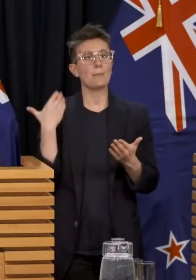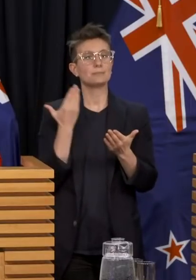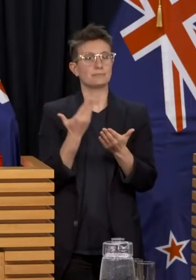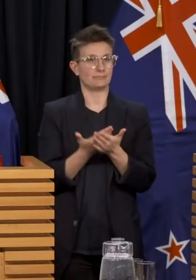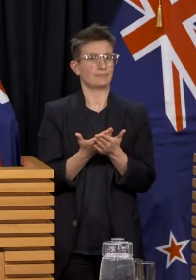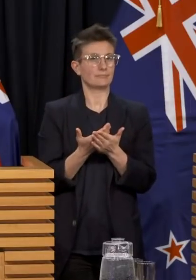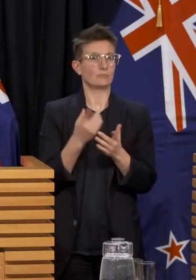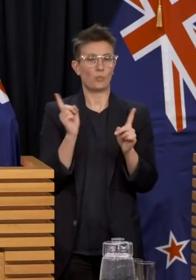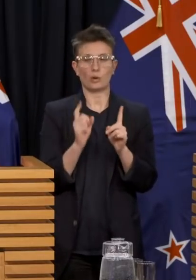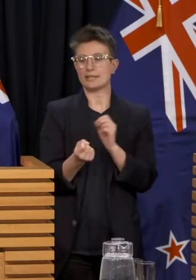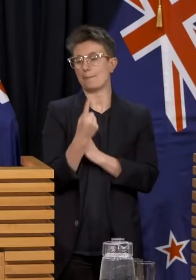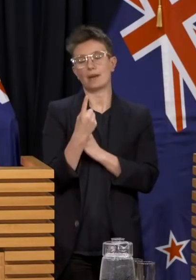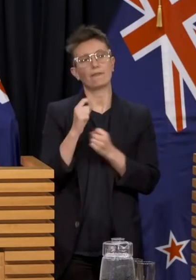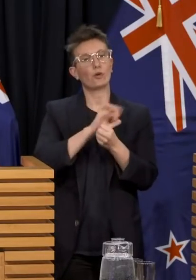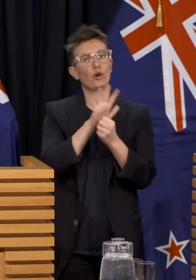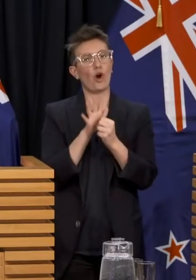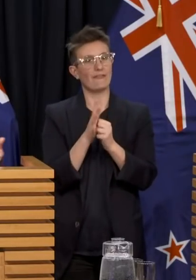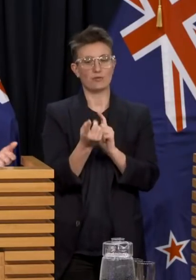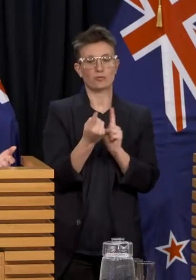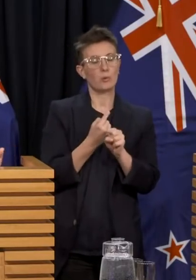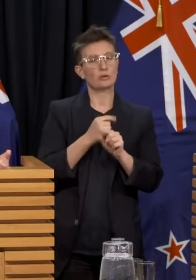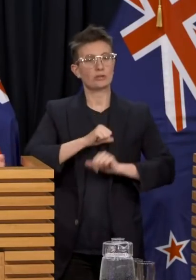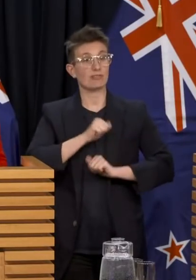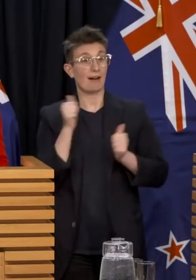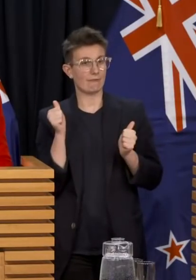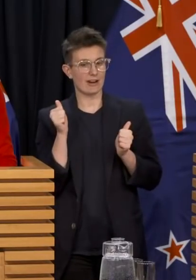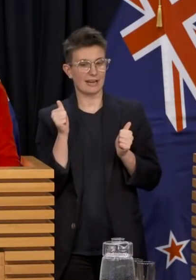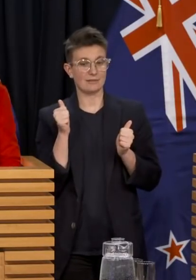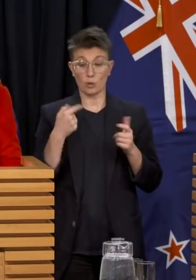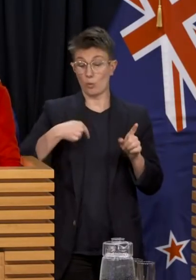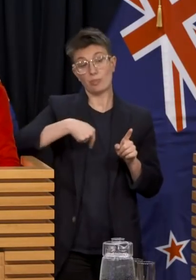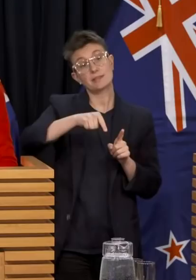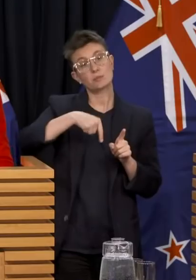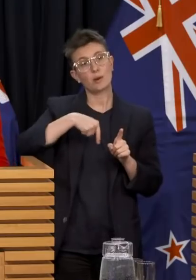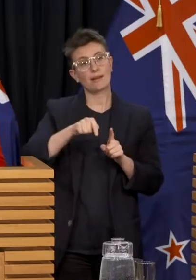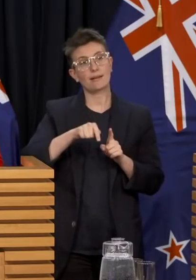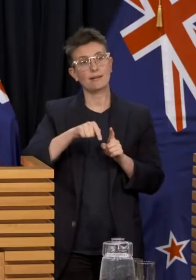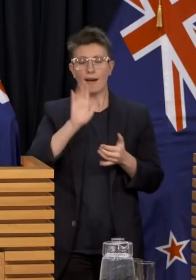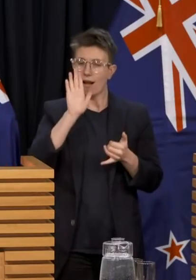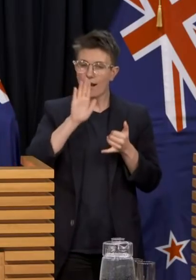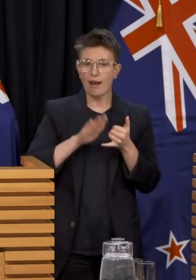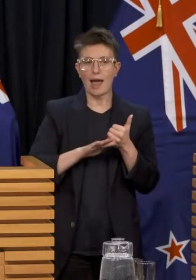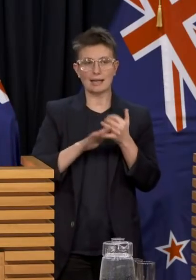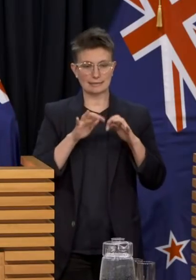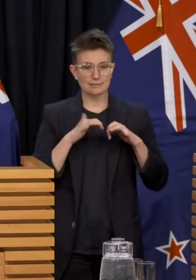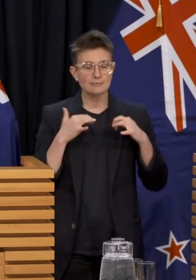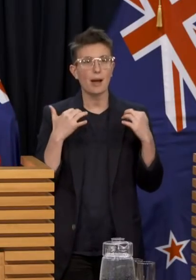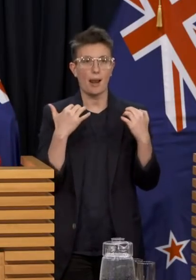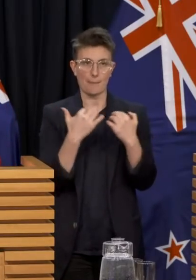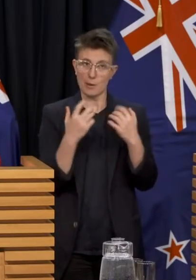be our last sitting week of Parliament and my last more formal post-Cabinet press